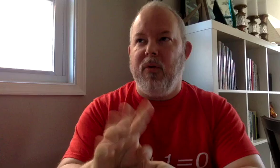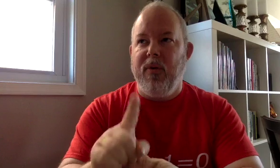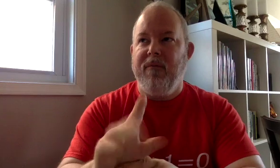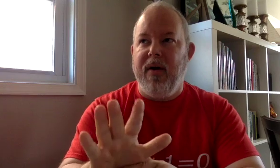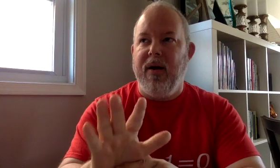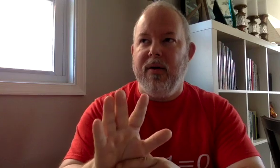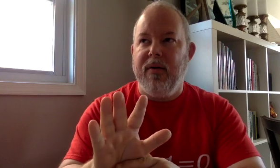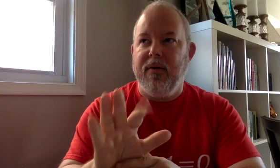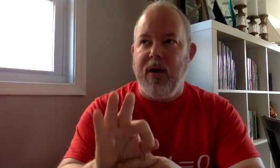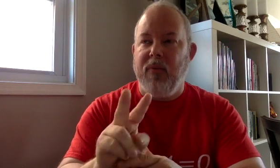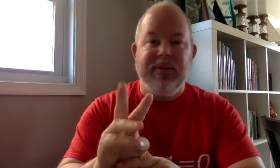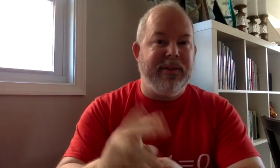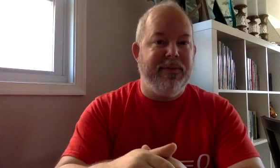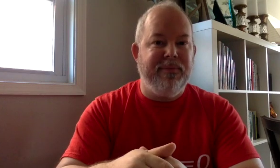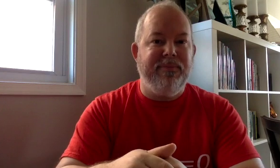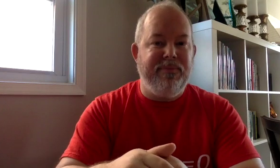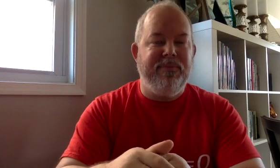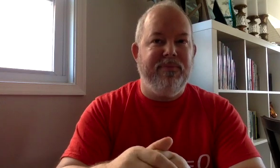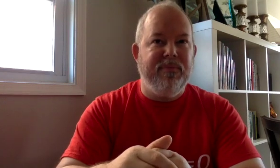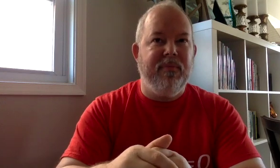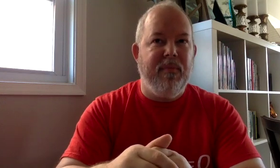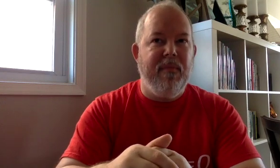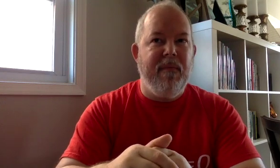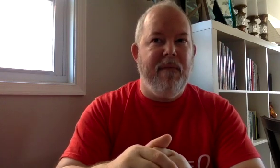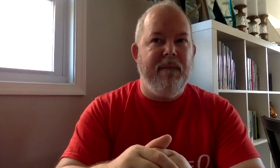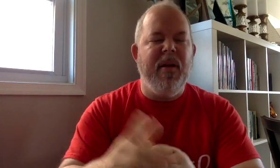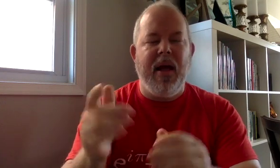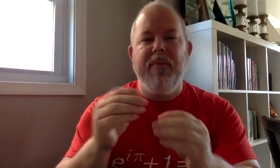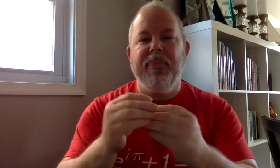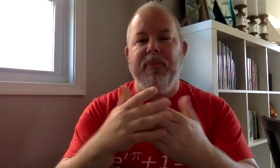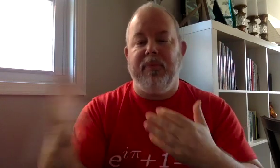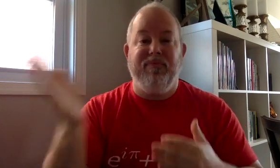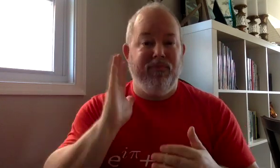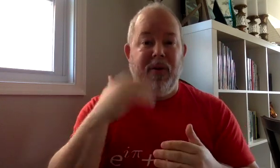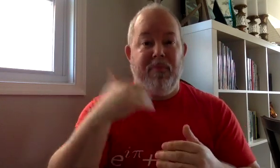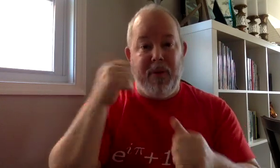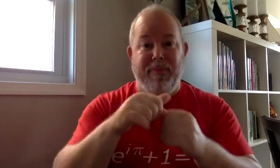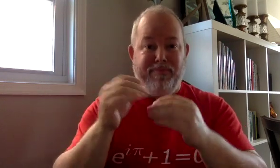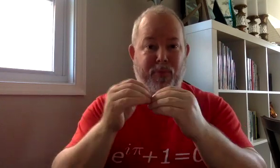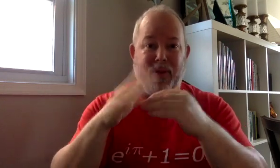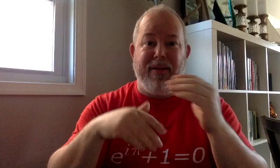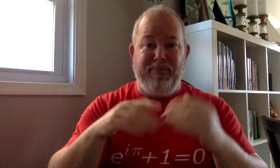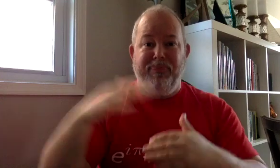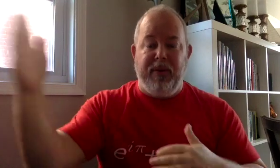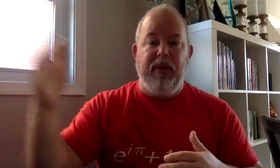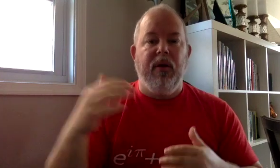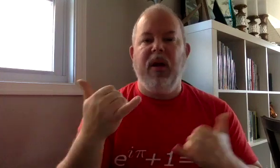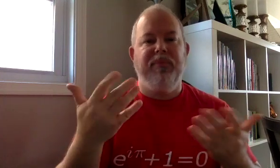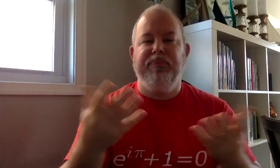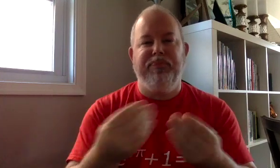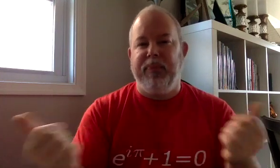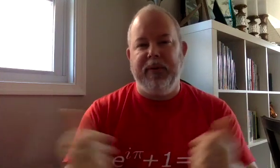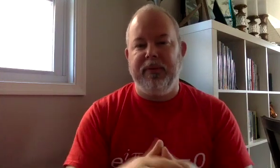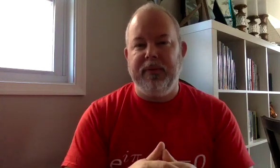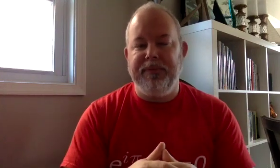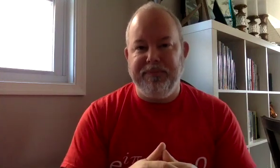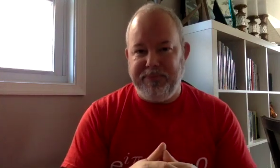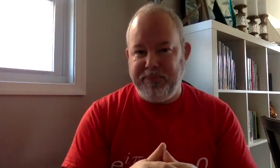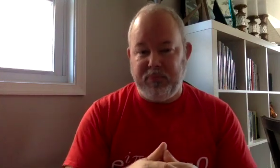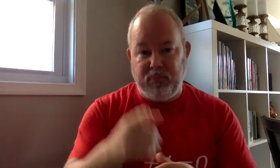and war and humanitarian calamity, President Zelensky rallied his people, as he has sought to do every single day since the